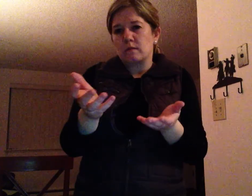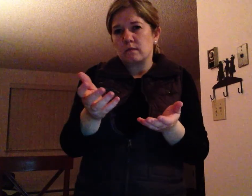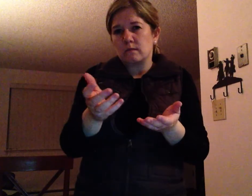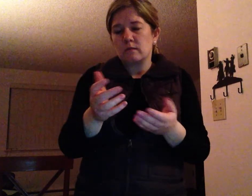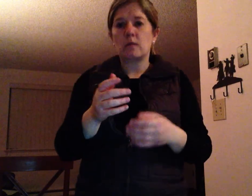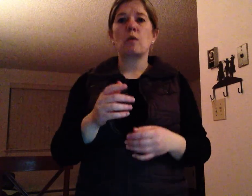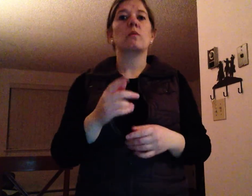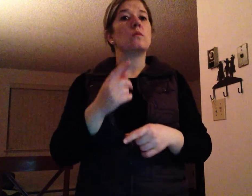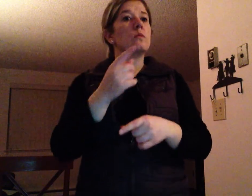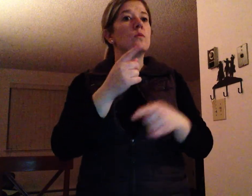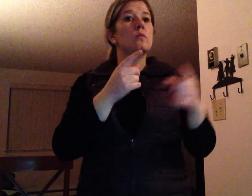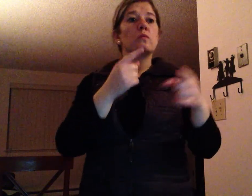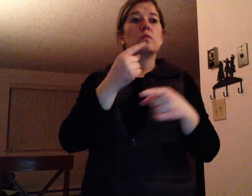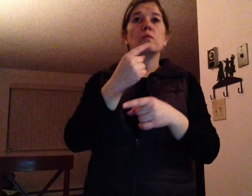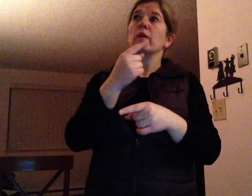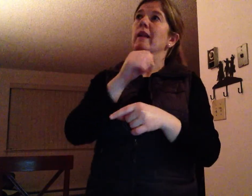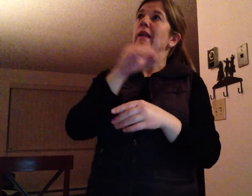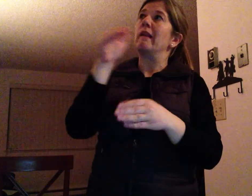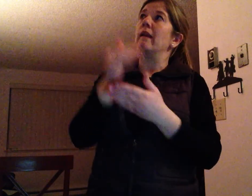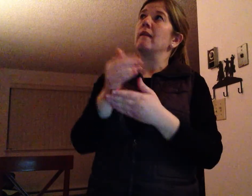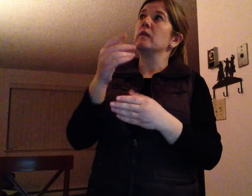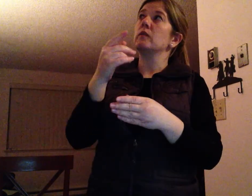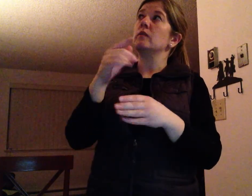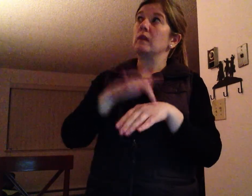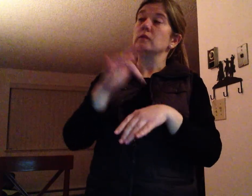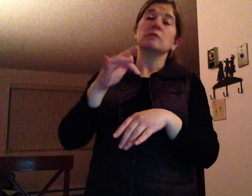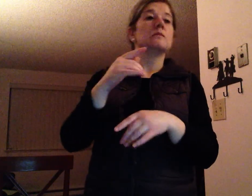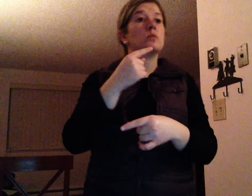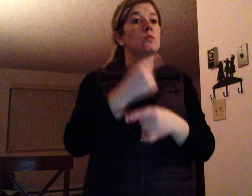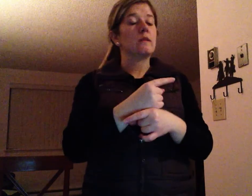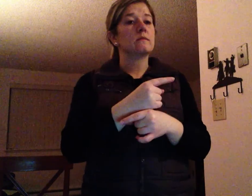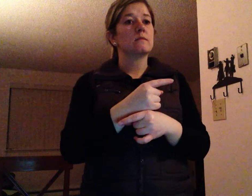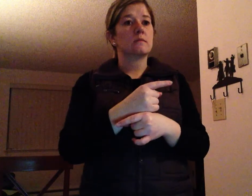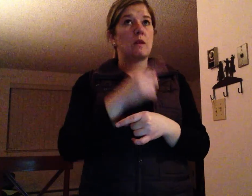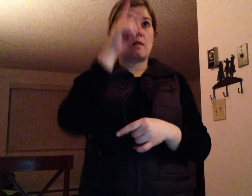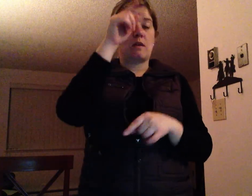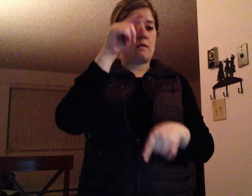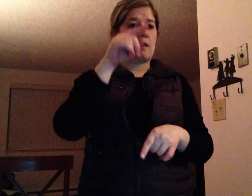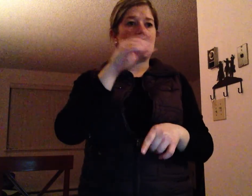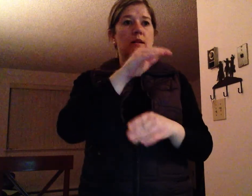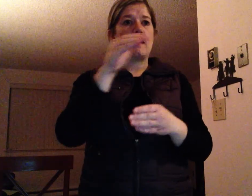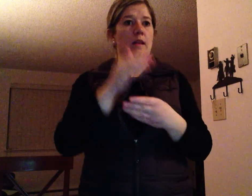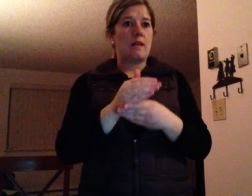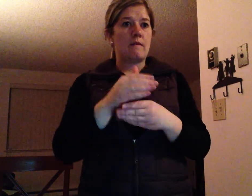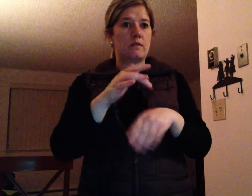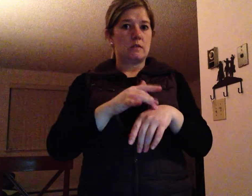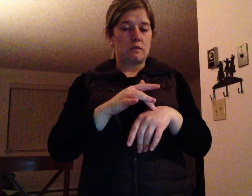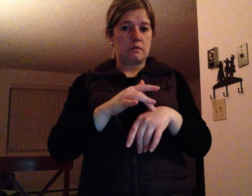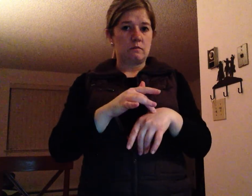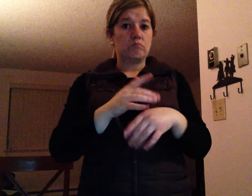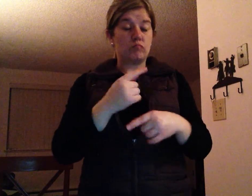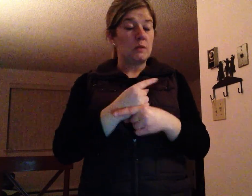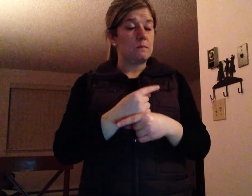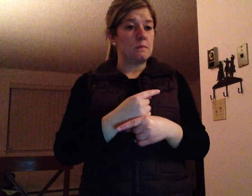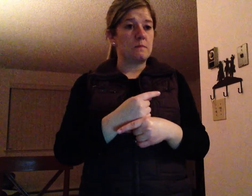touch, right? Take your hands and go along the back of your desk and go along the front of your desk and move it down. Are you going to ever touch each other? Not if